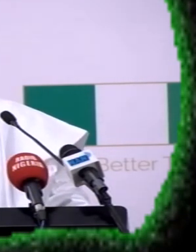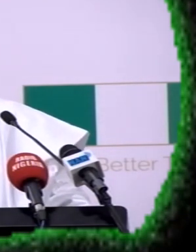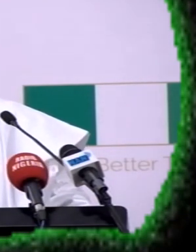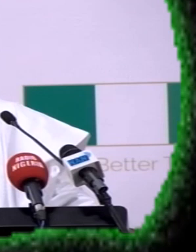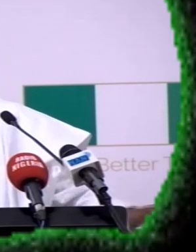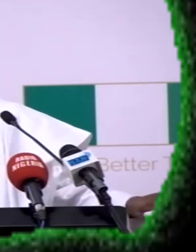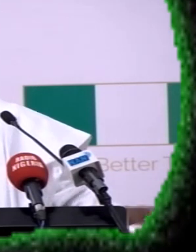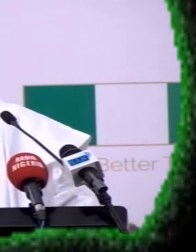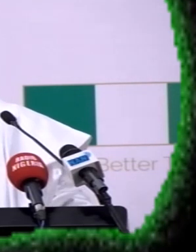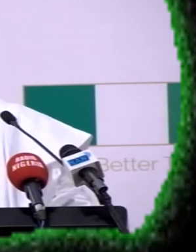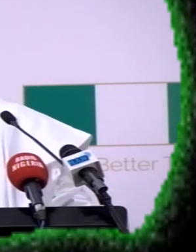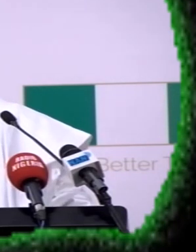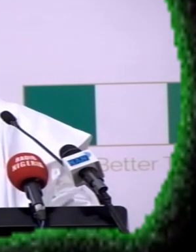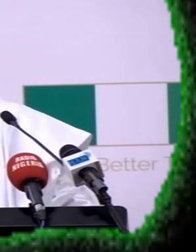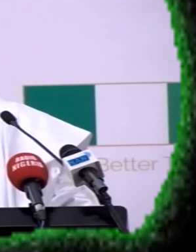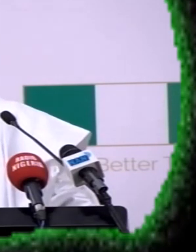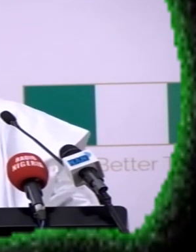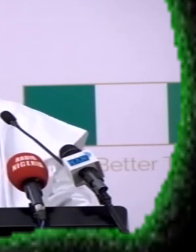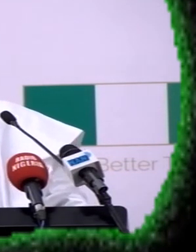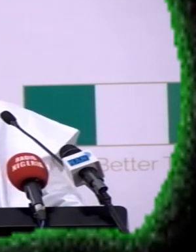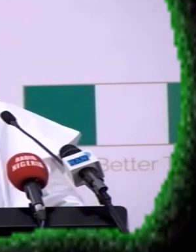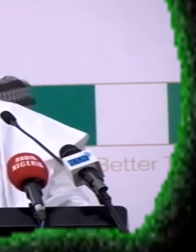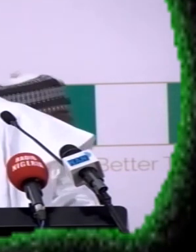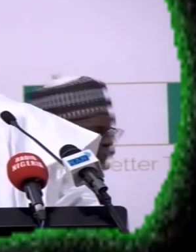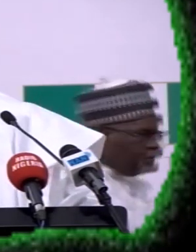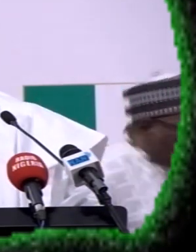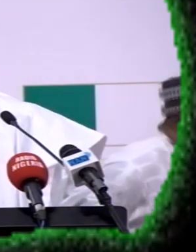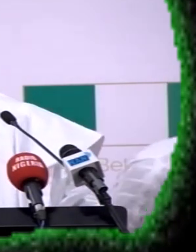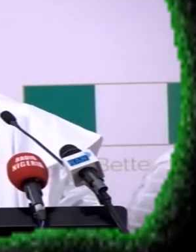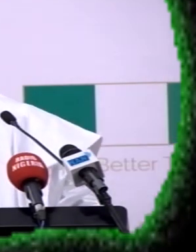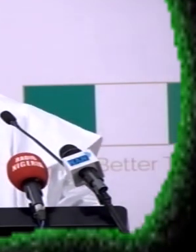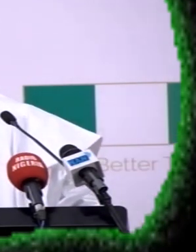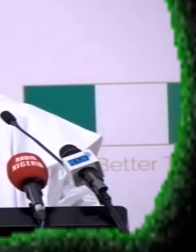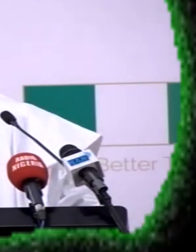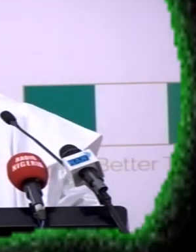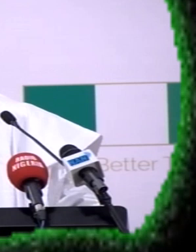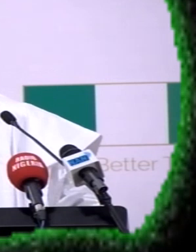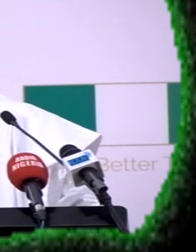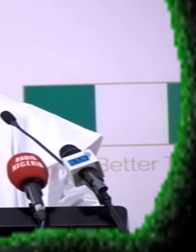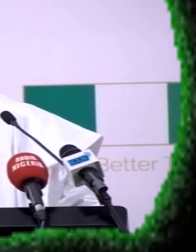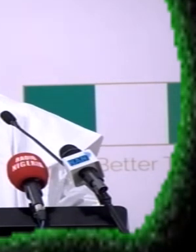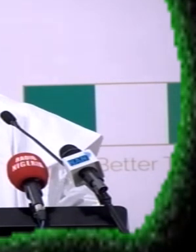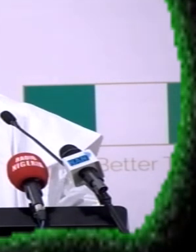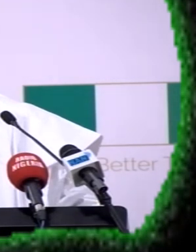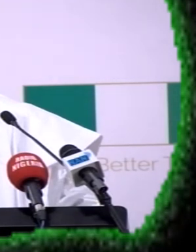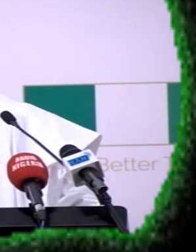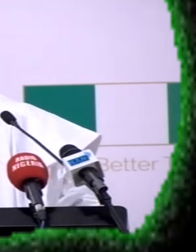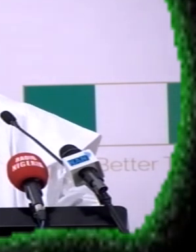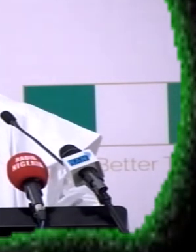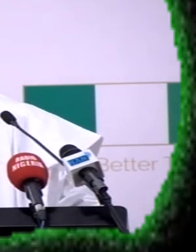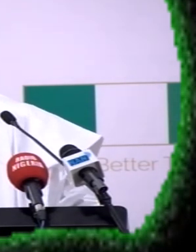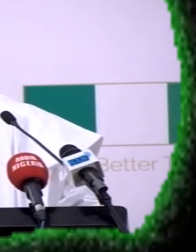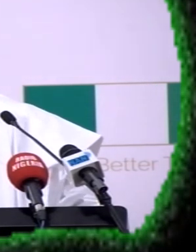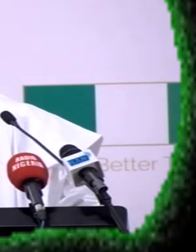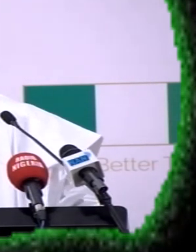Inshallah, we are calling on all of you to pray for us, for Allah's guidance, for wisdom, and for